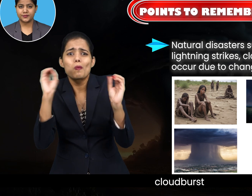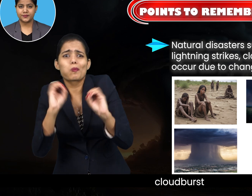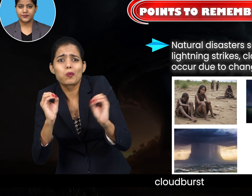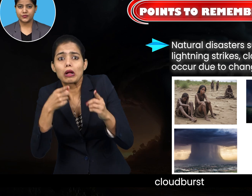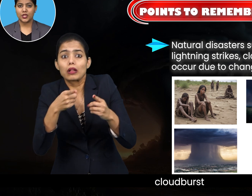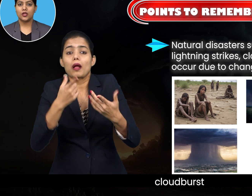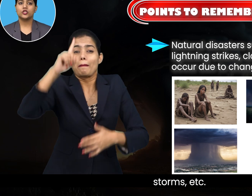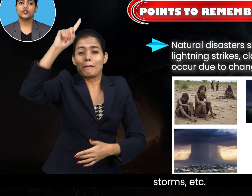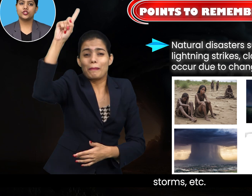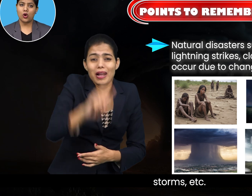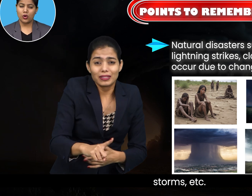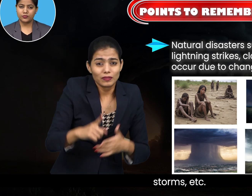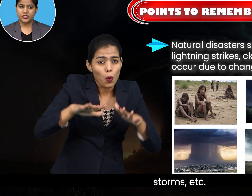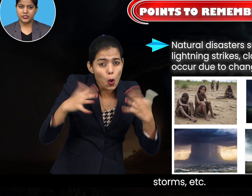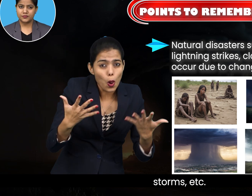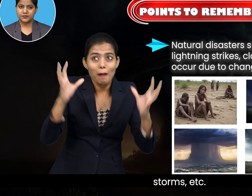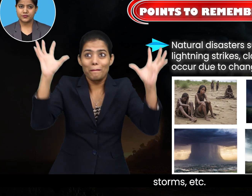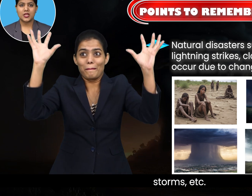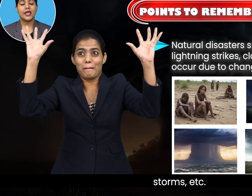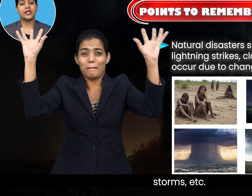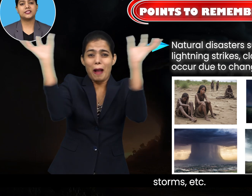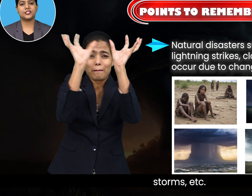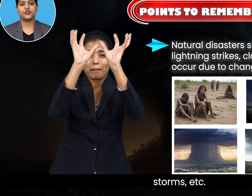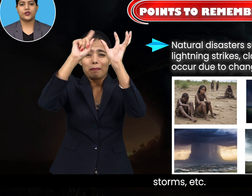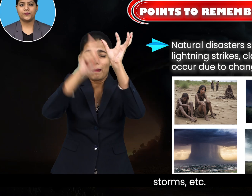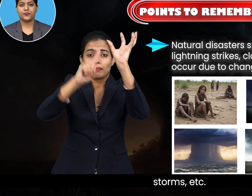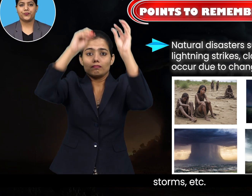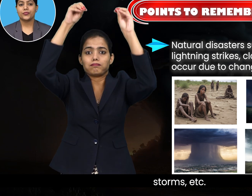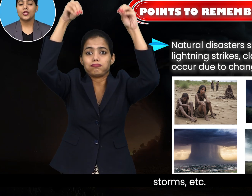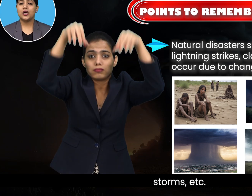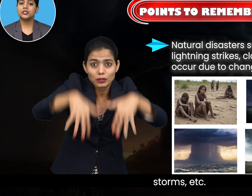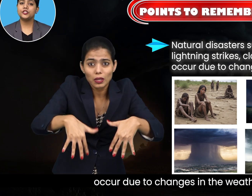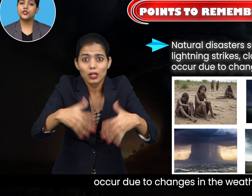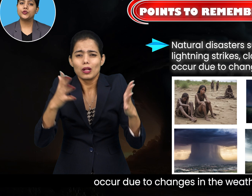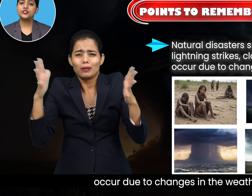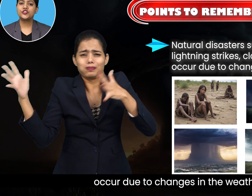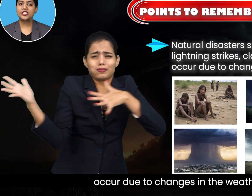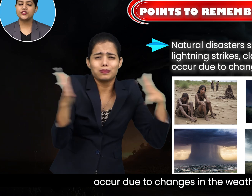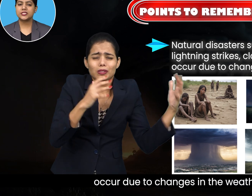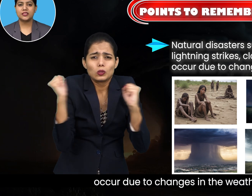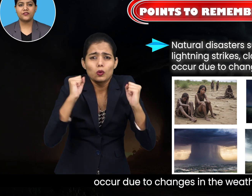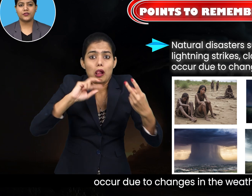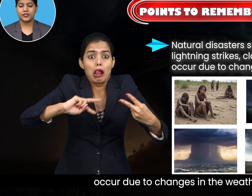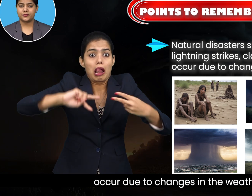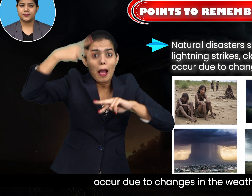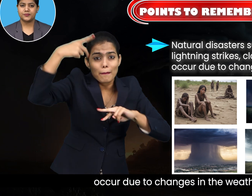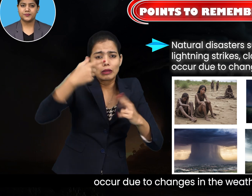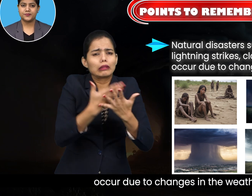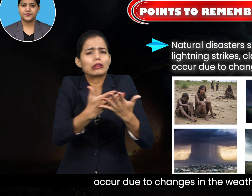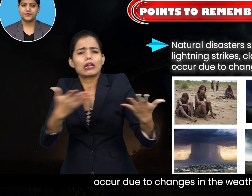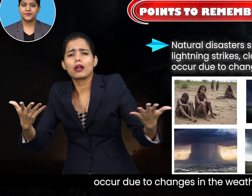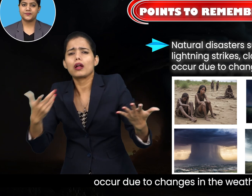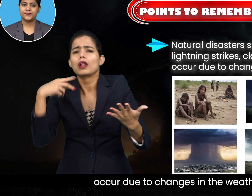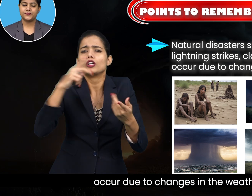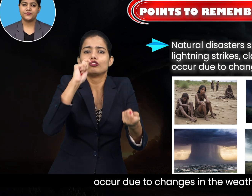cloudburst, storms, etc. occur due to changes in the weather.